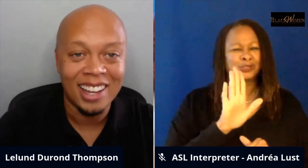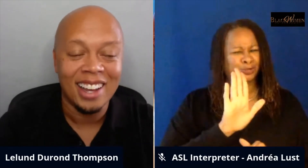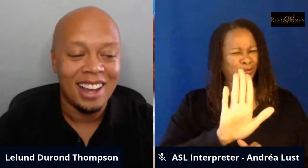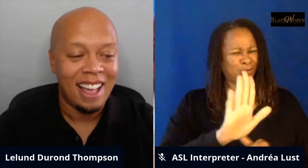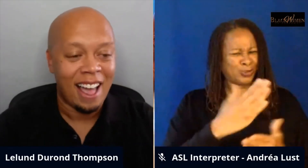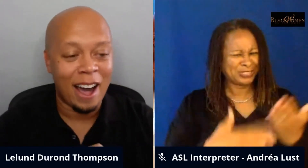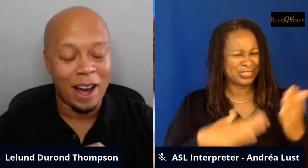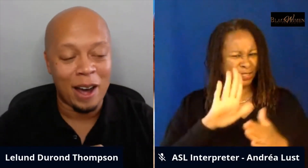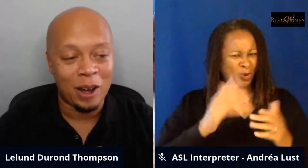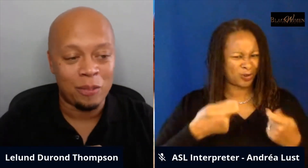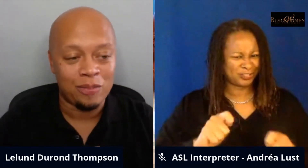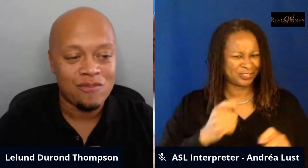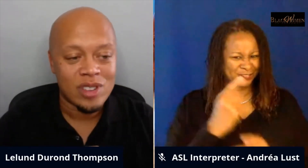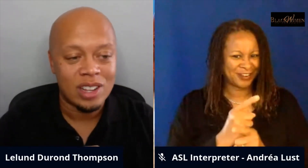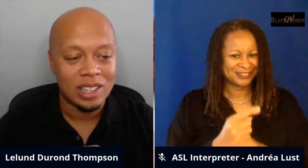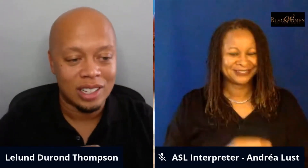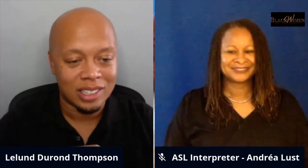right?